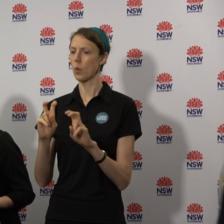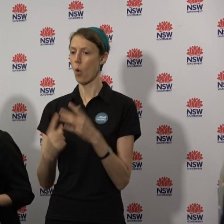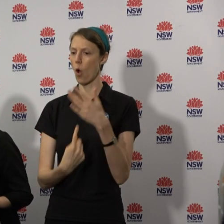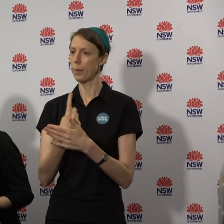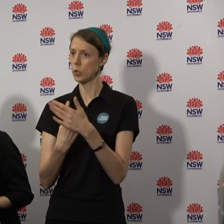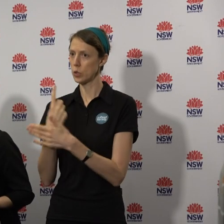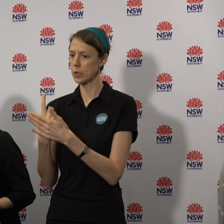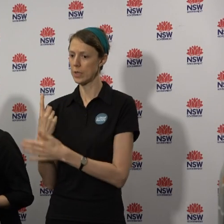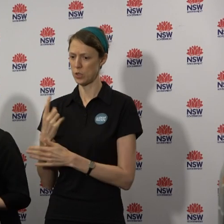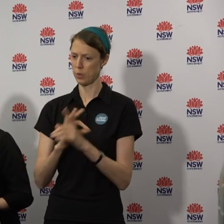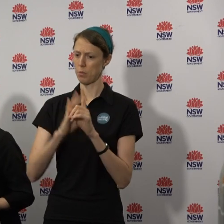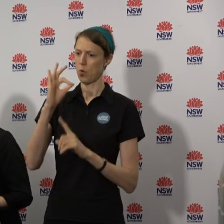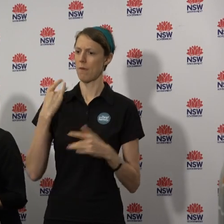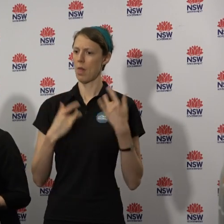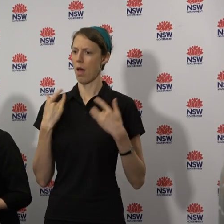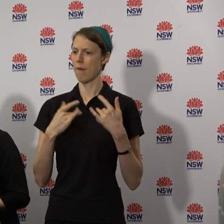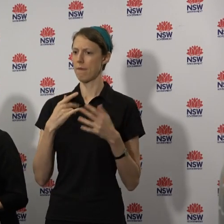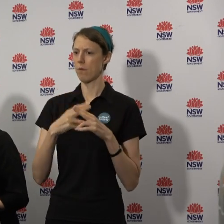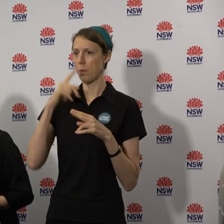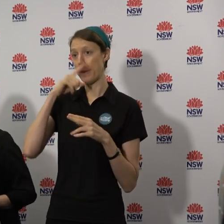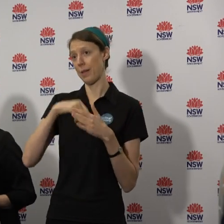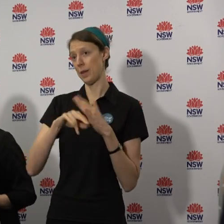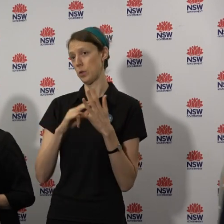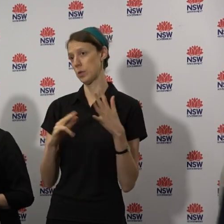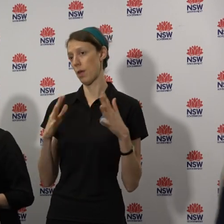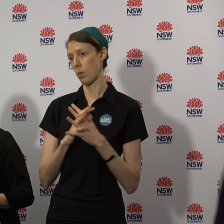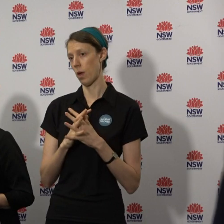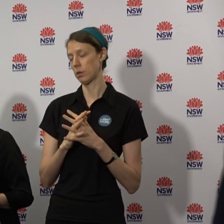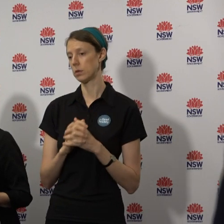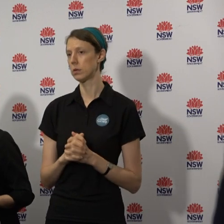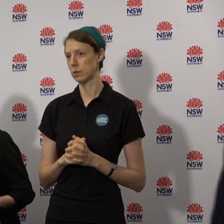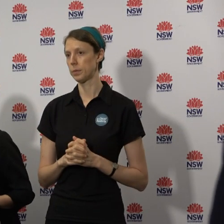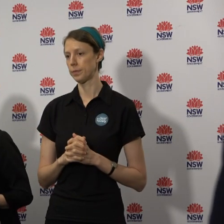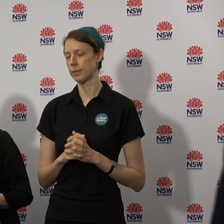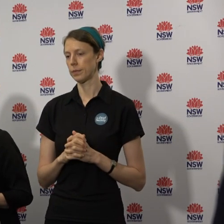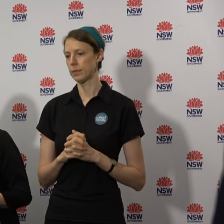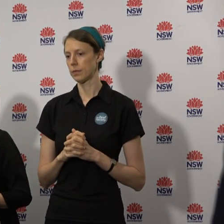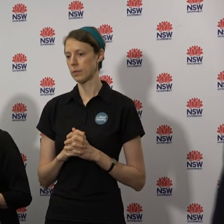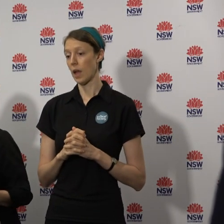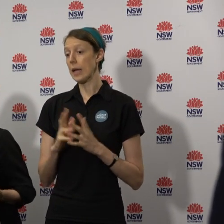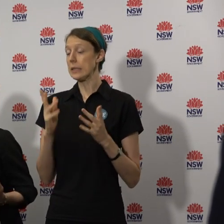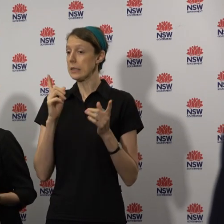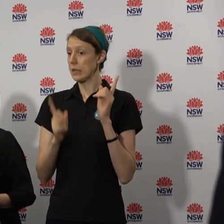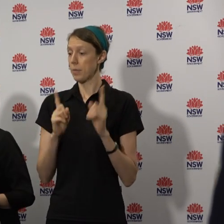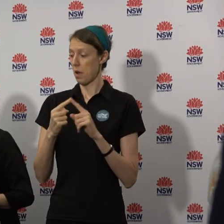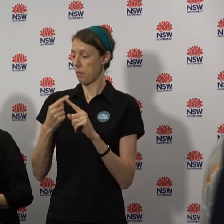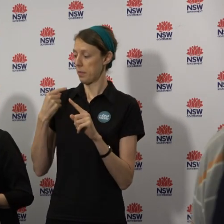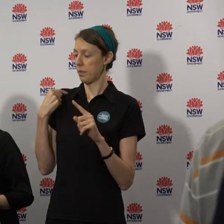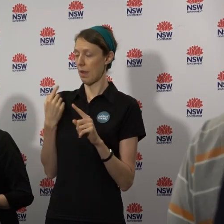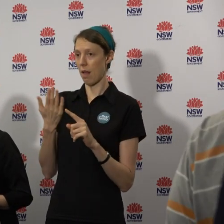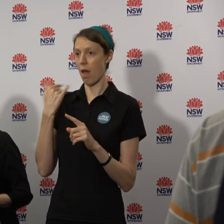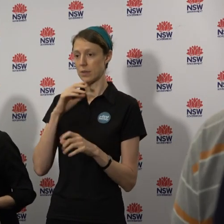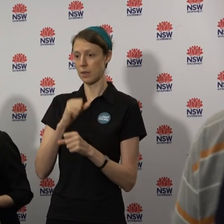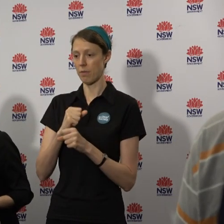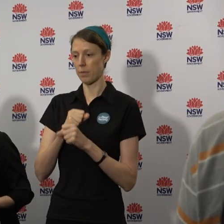life of our citizens. We will always look at innovative ways to do things. In fact, on a number of occasions we took decisions in the last term of government which were